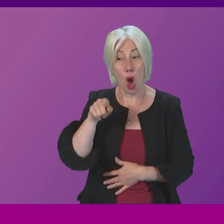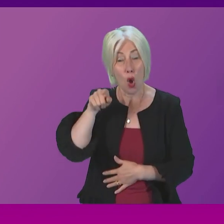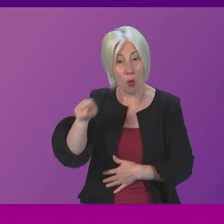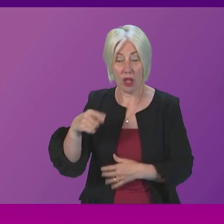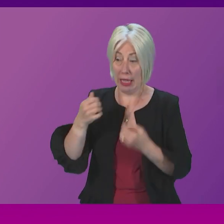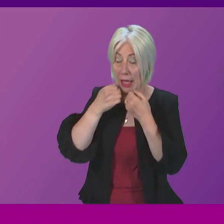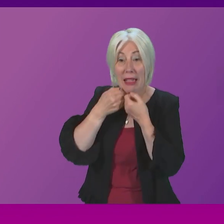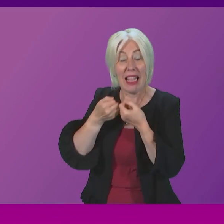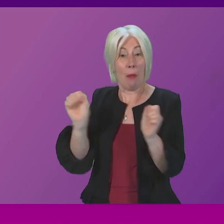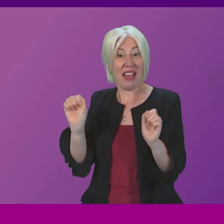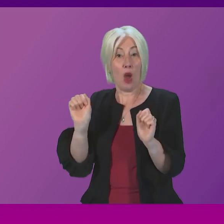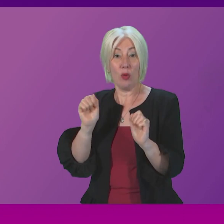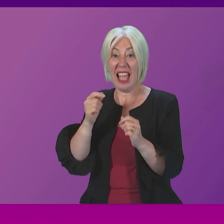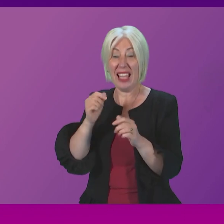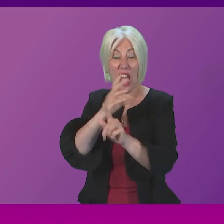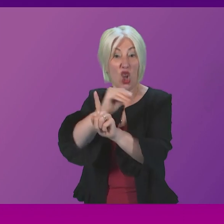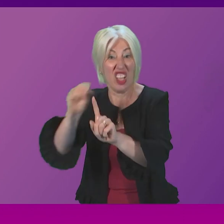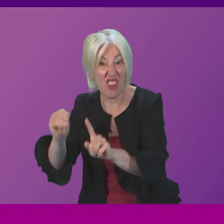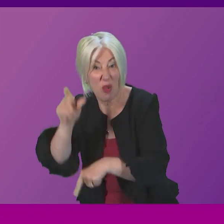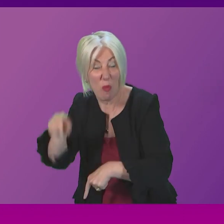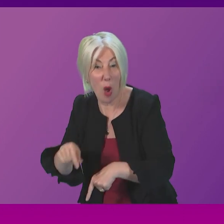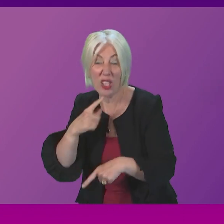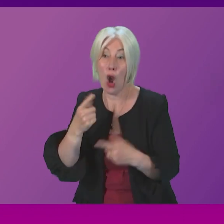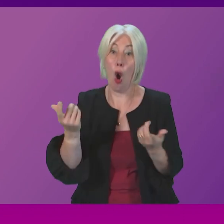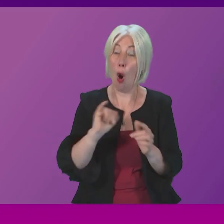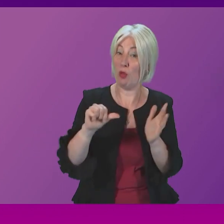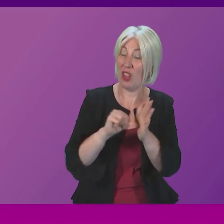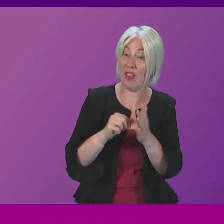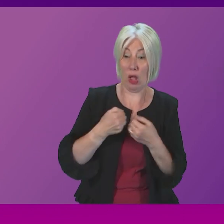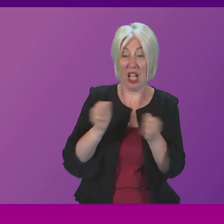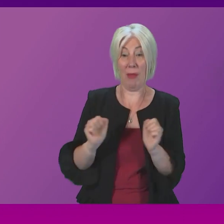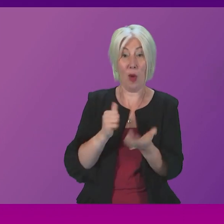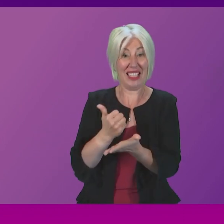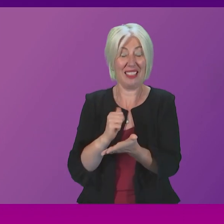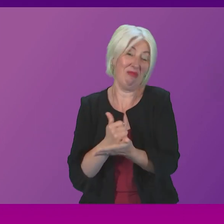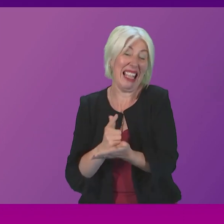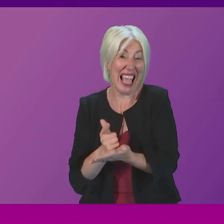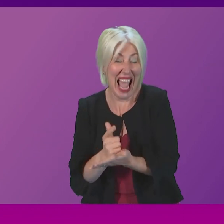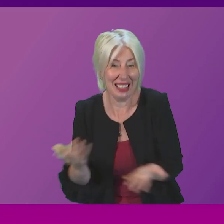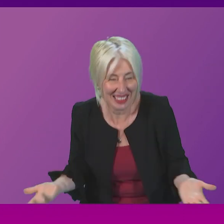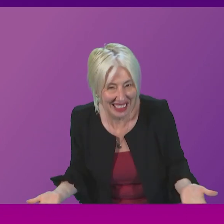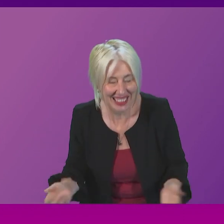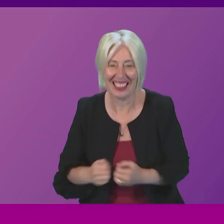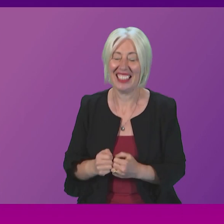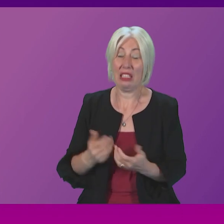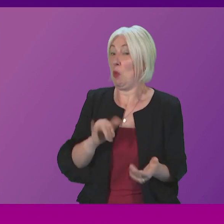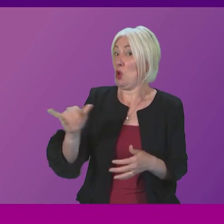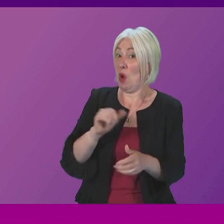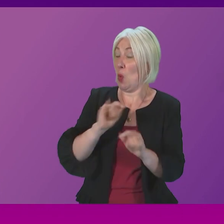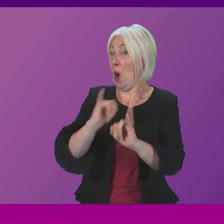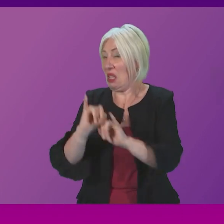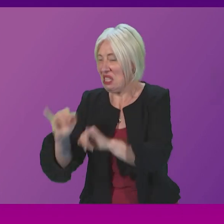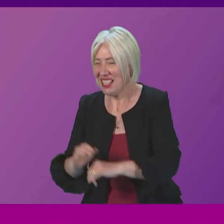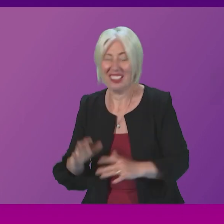coming out as gay? And I said to her, Mandy, that's a really difficult one. And I think, you know, it doesn't,